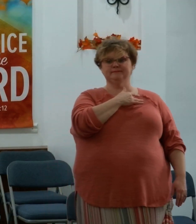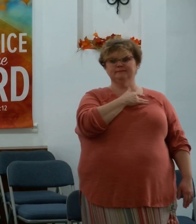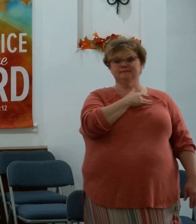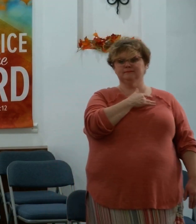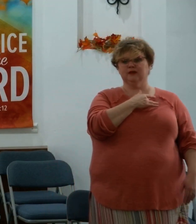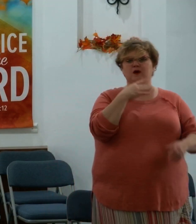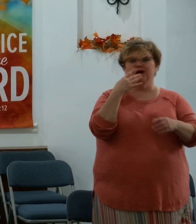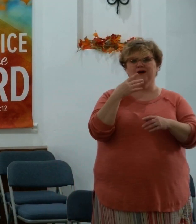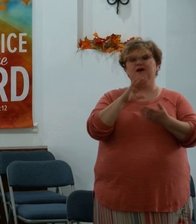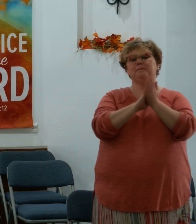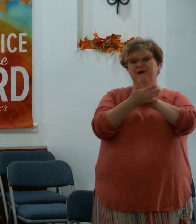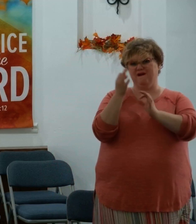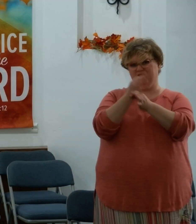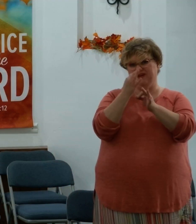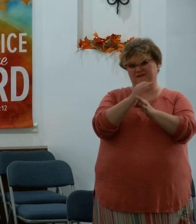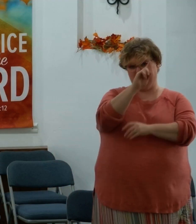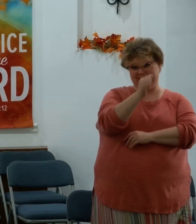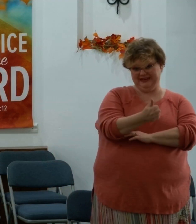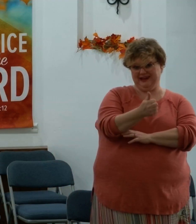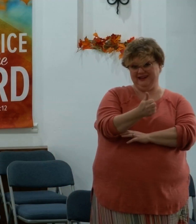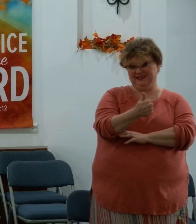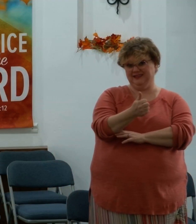to be faithful in their tithes and offerings.